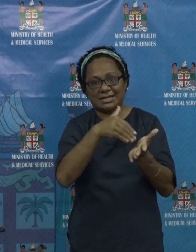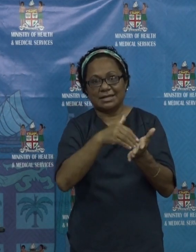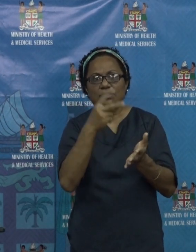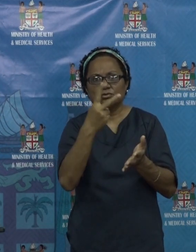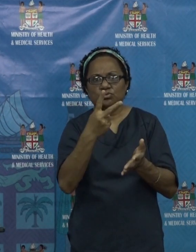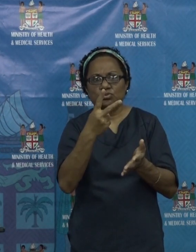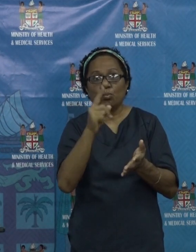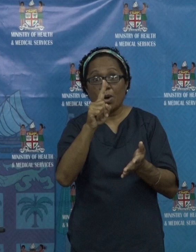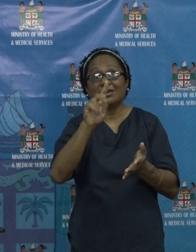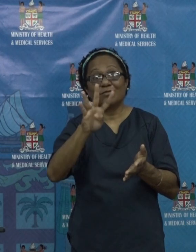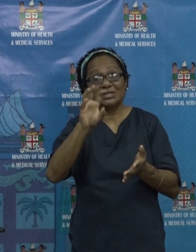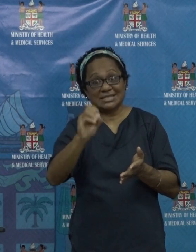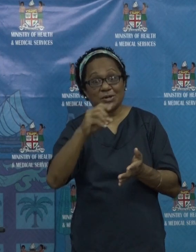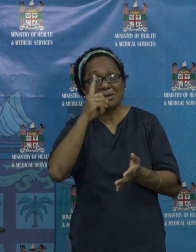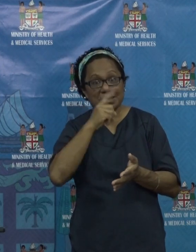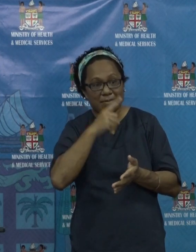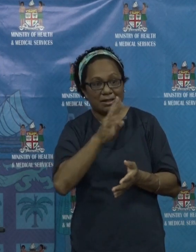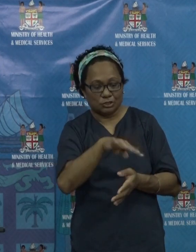were seen,